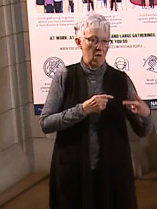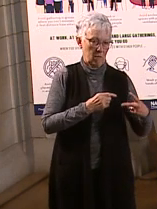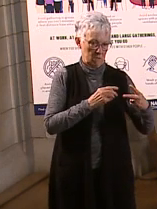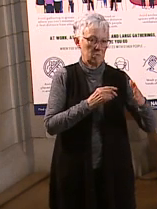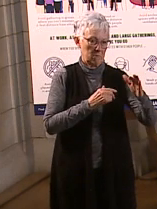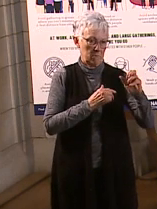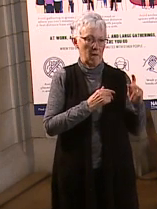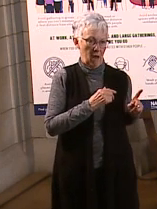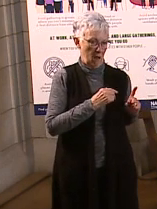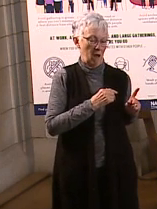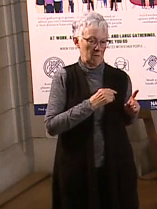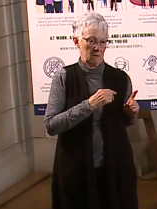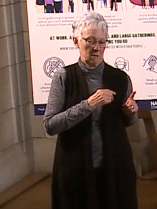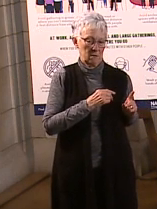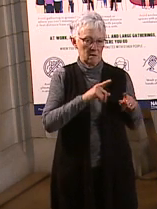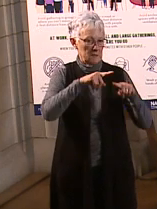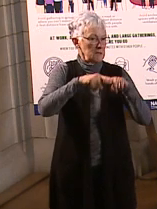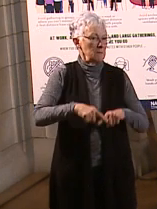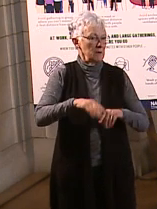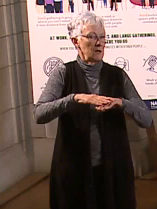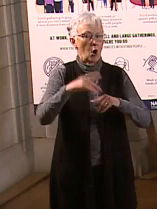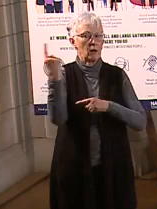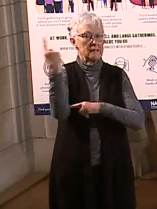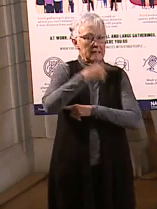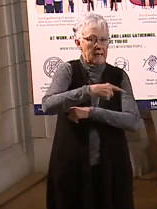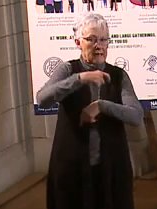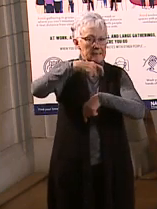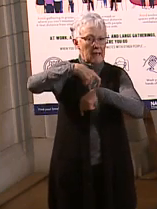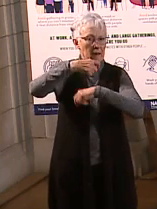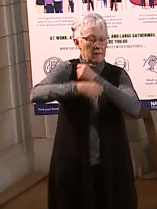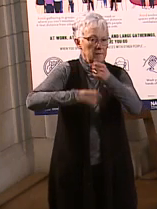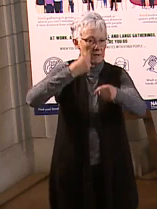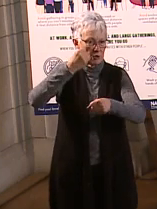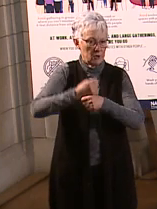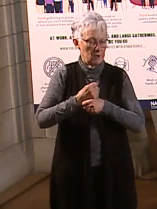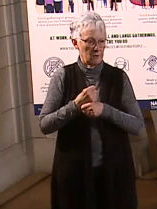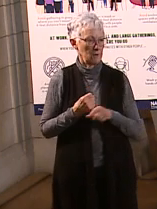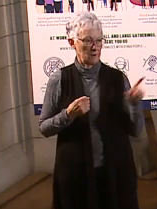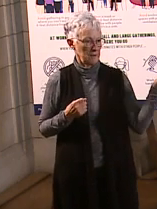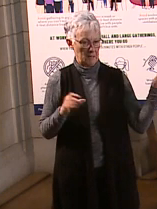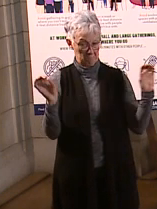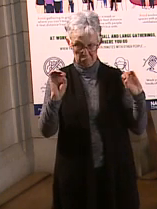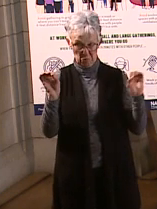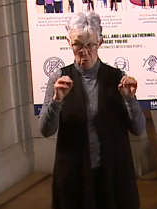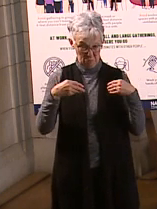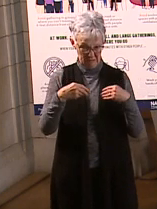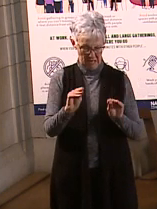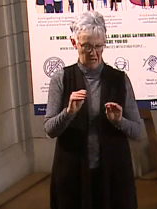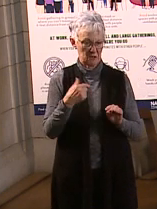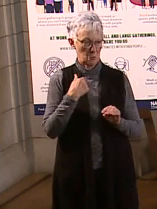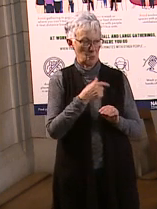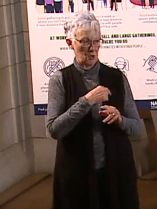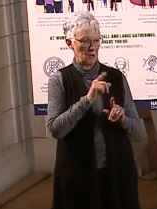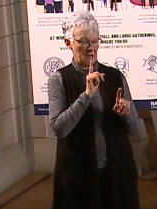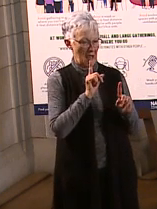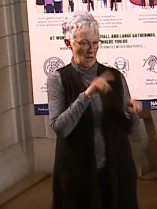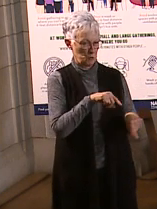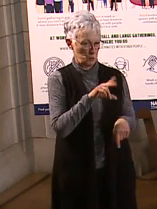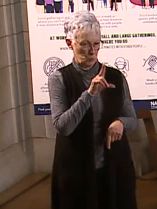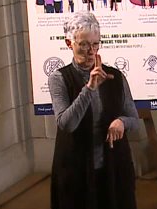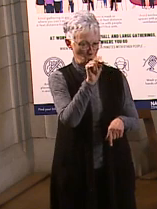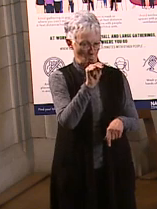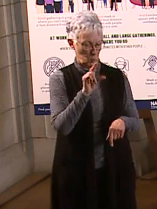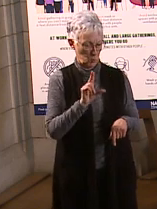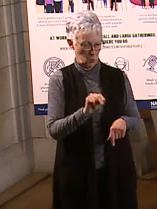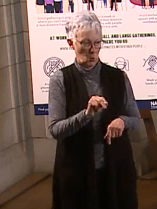the sale. However, in this case, this property was not sold, so we're going to answer no to both of